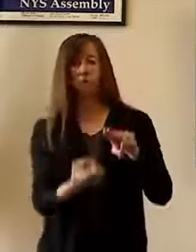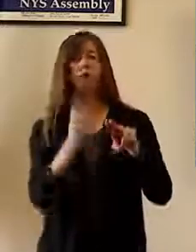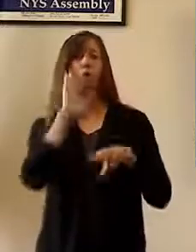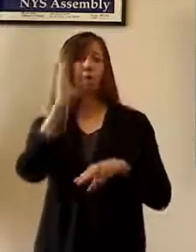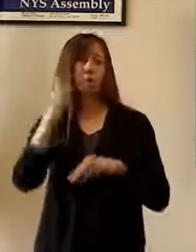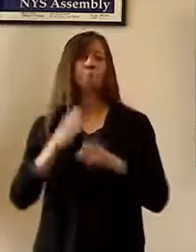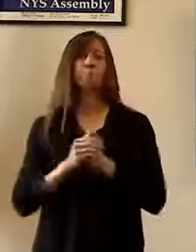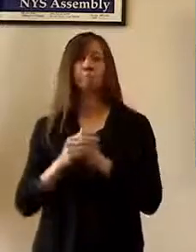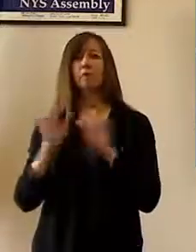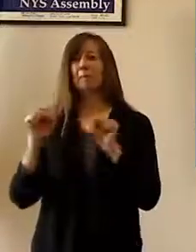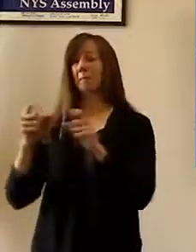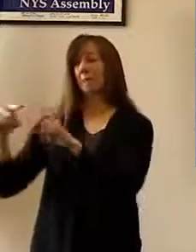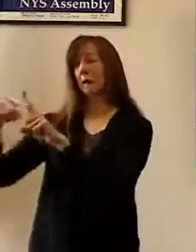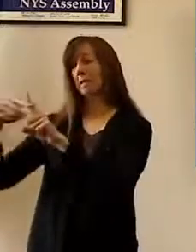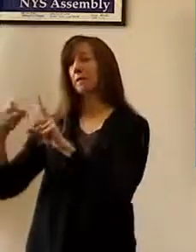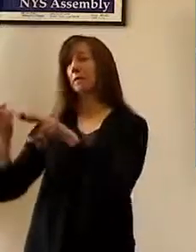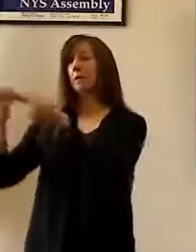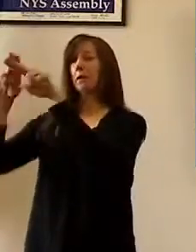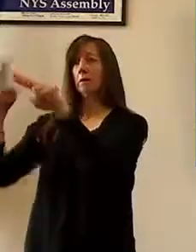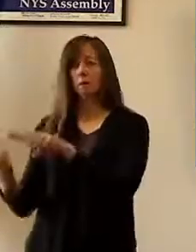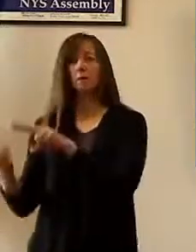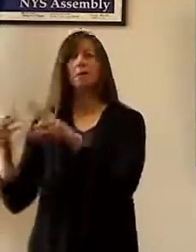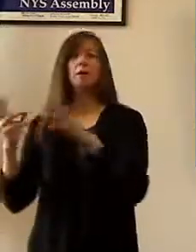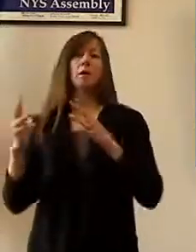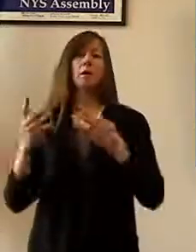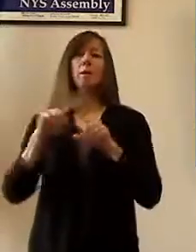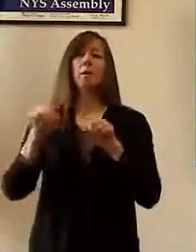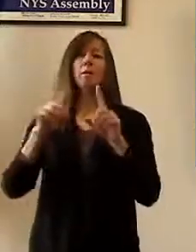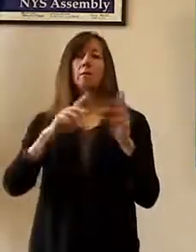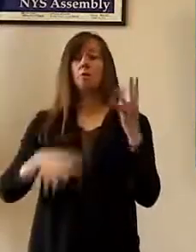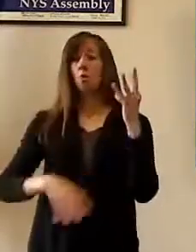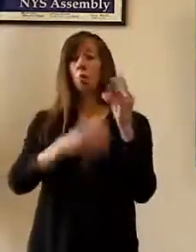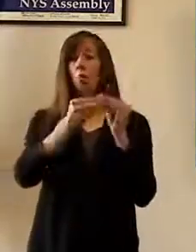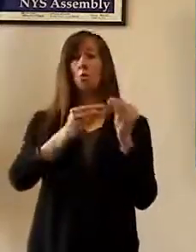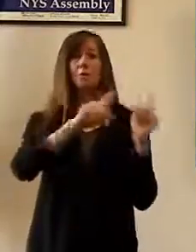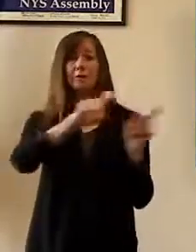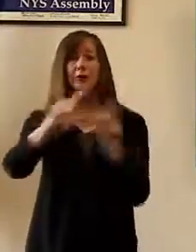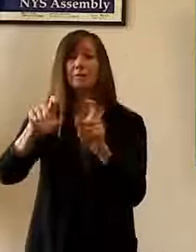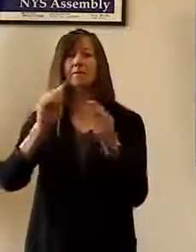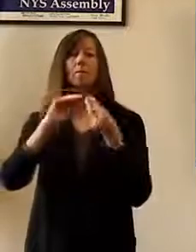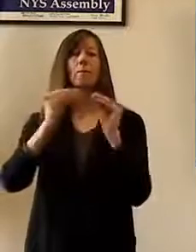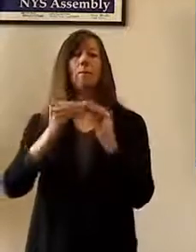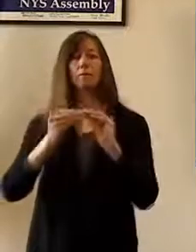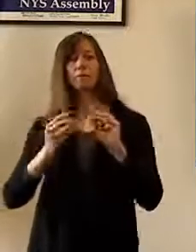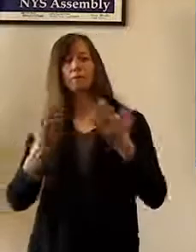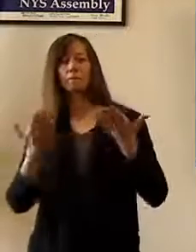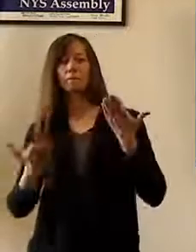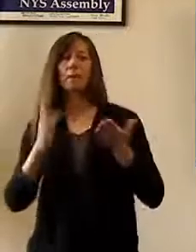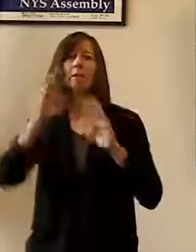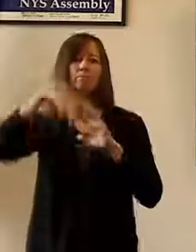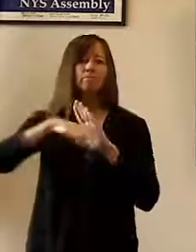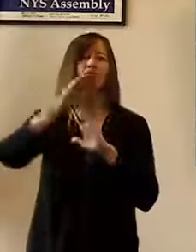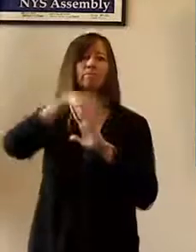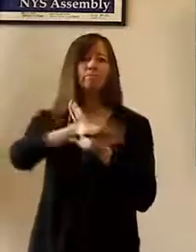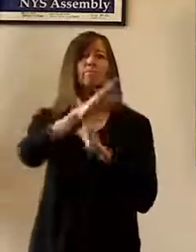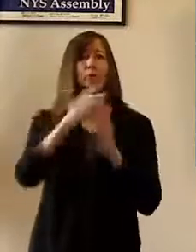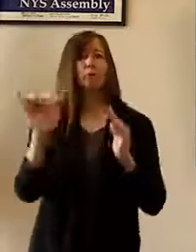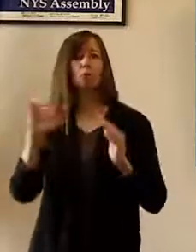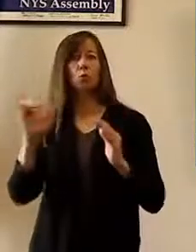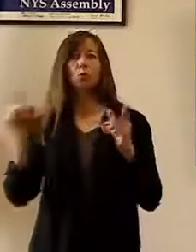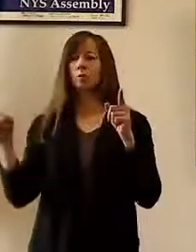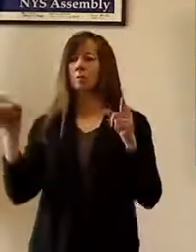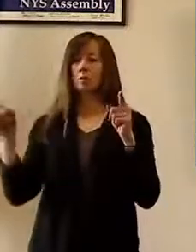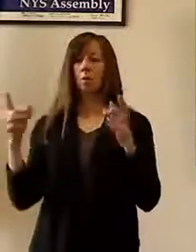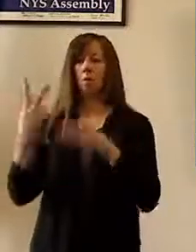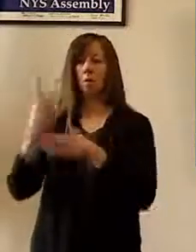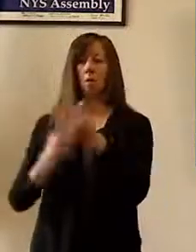but the total test numbers may grow or decline with that number as well. That affects